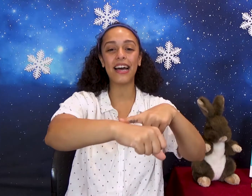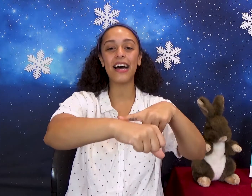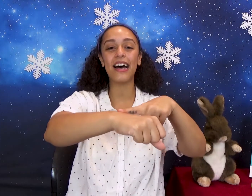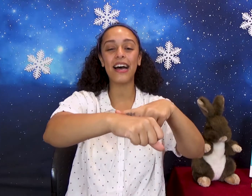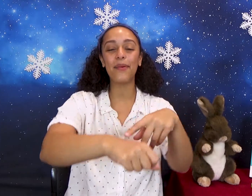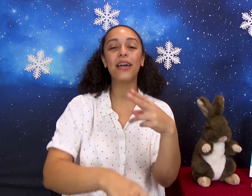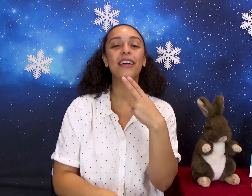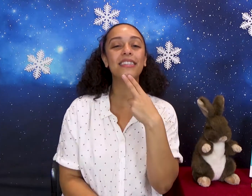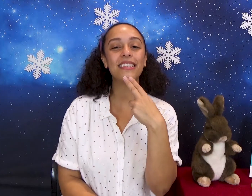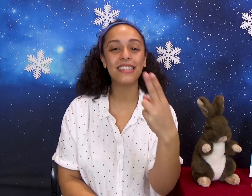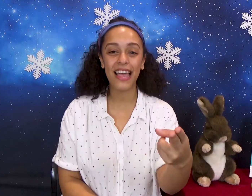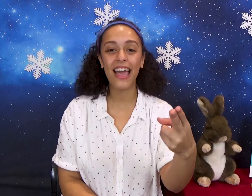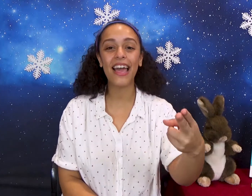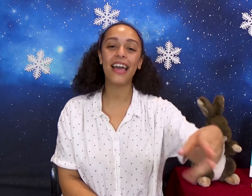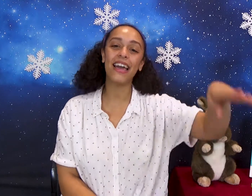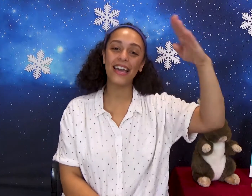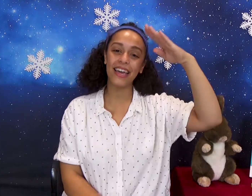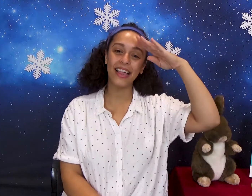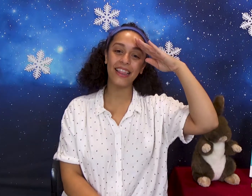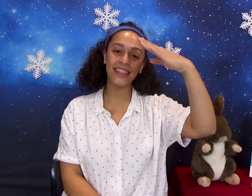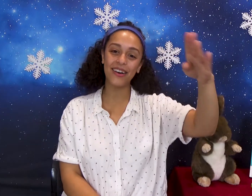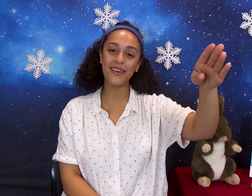time to say hello.